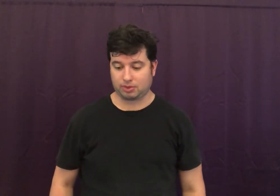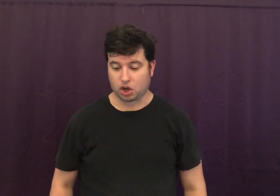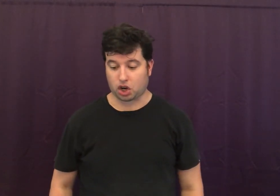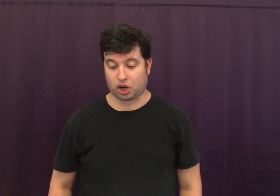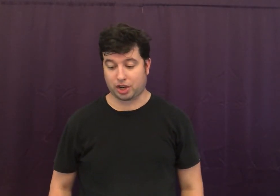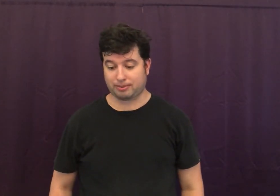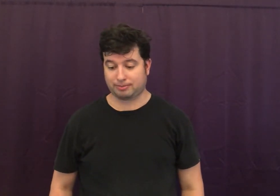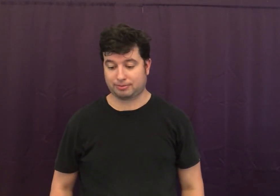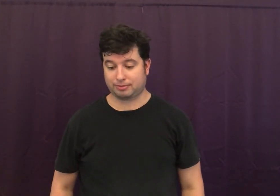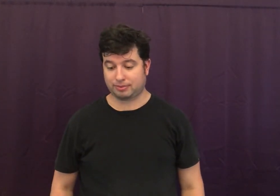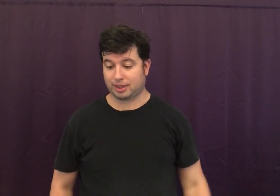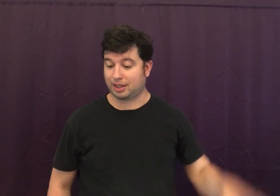heard